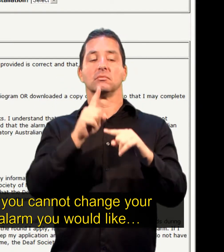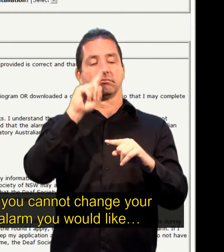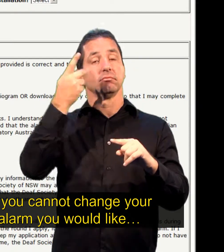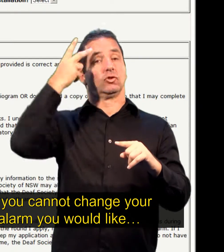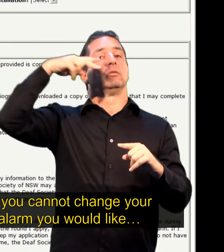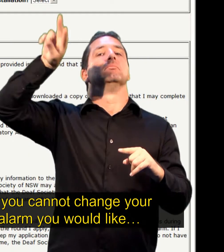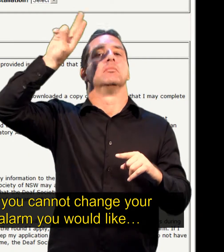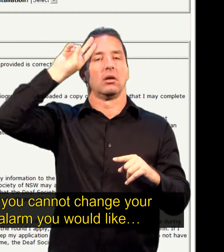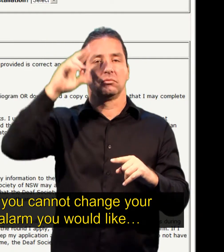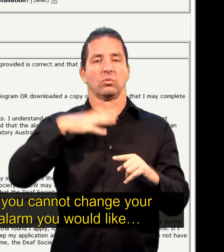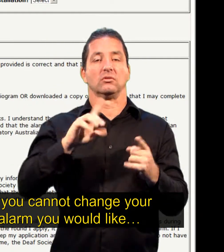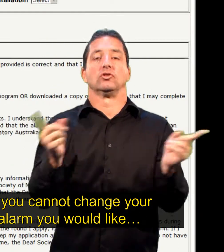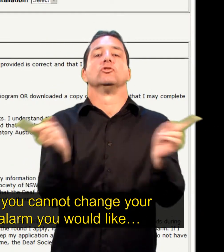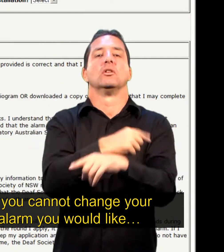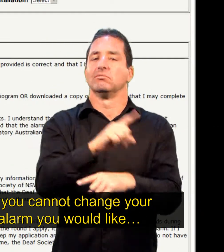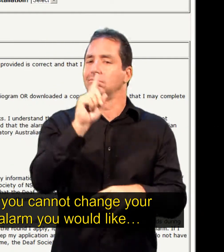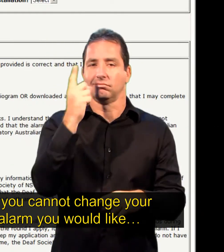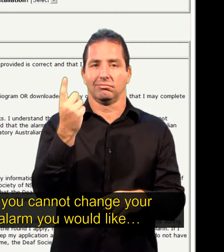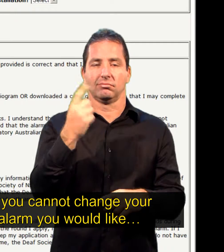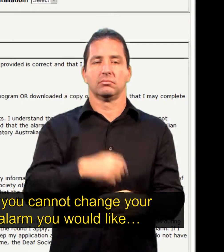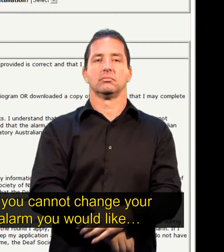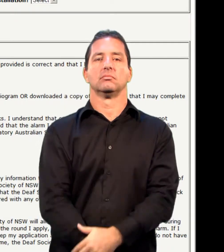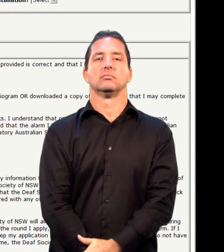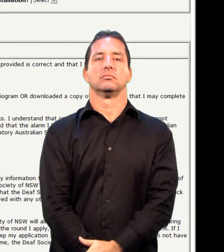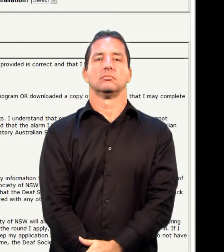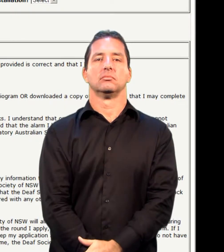about which alarm you would like.